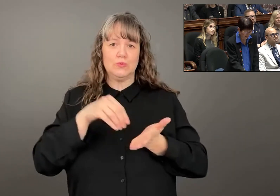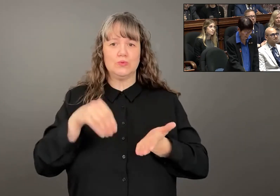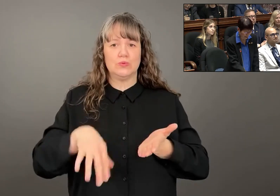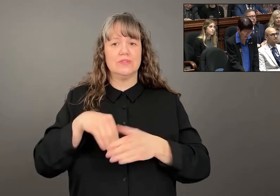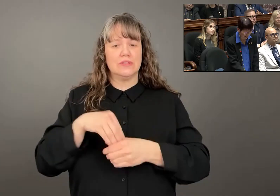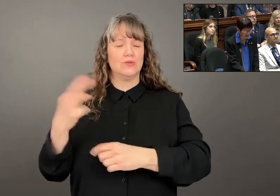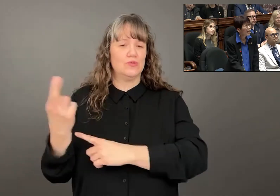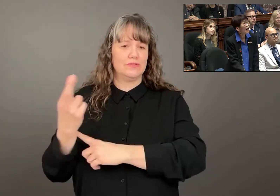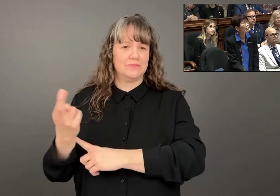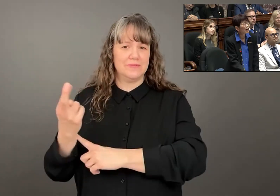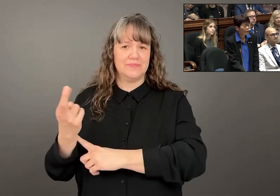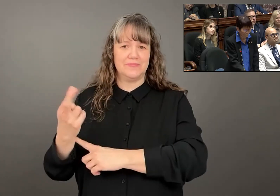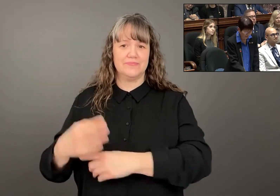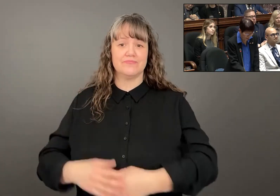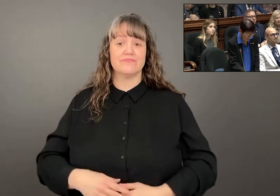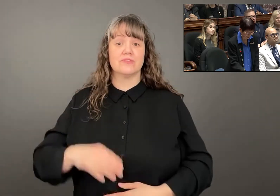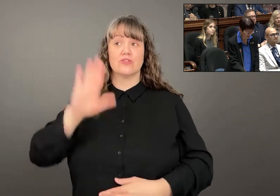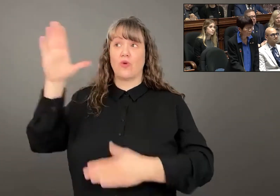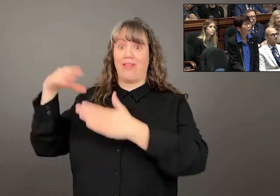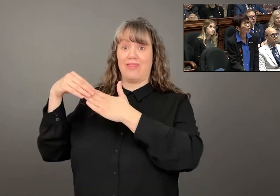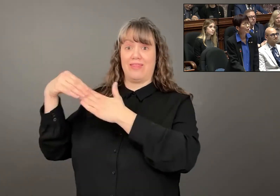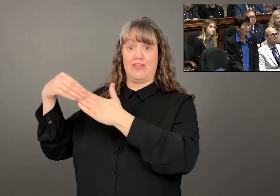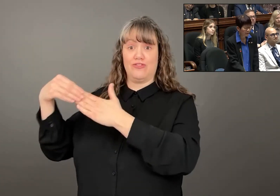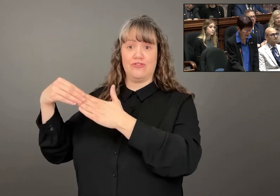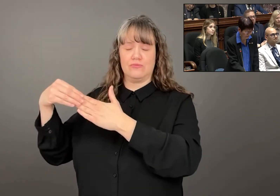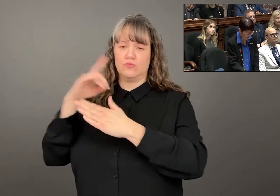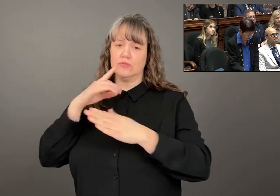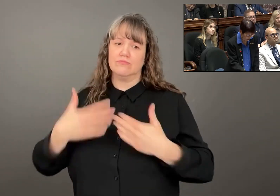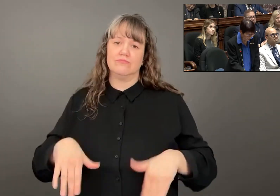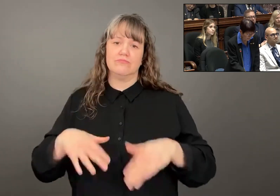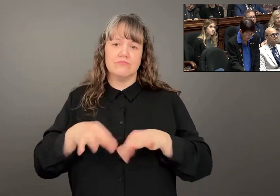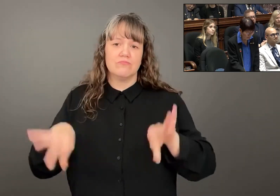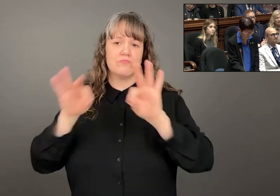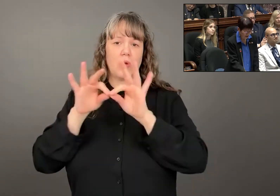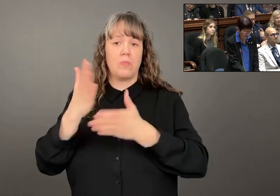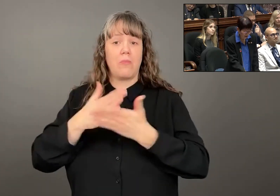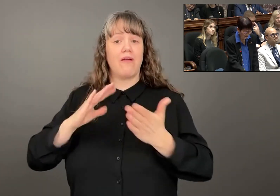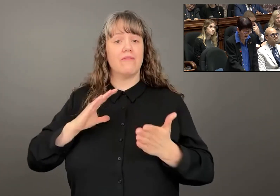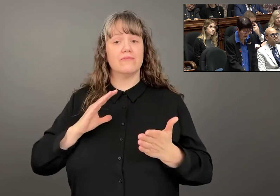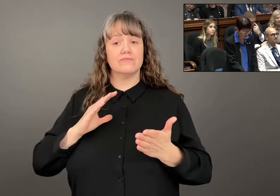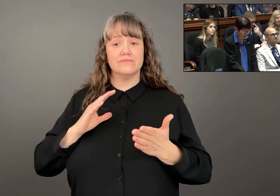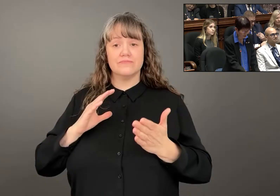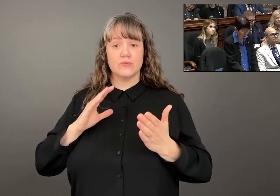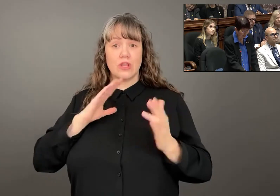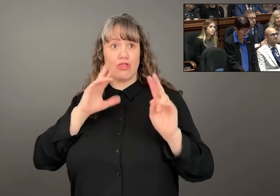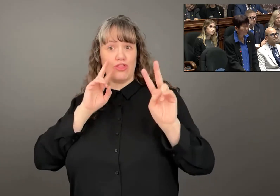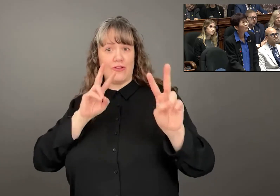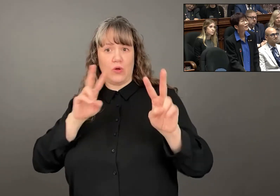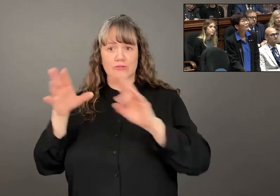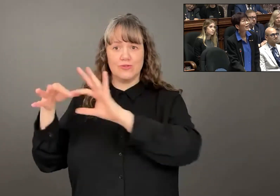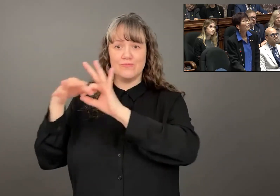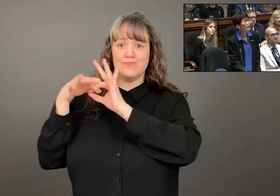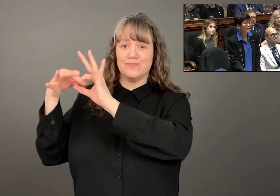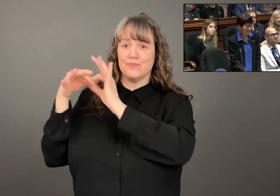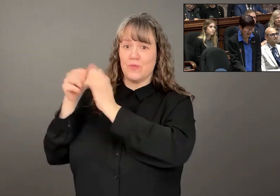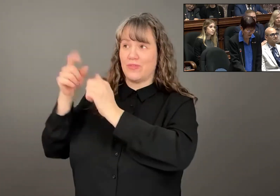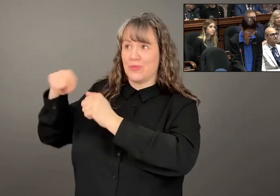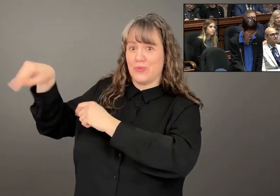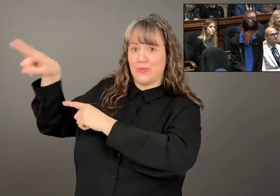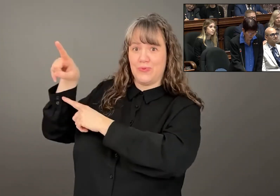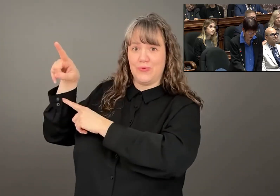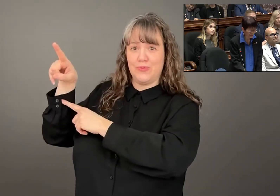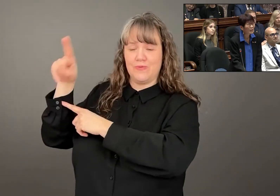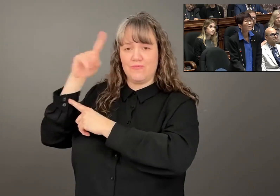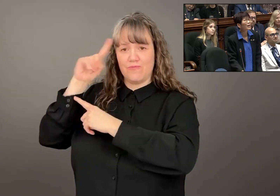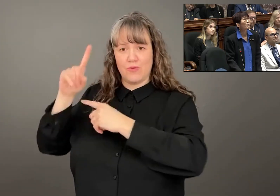of our community, and we look forward to cooperating with you to further strengthen our education system. Thank you for your dedication